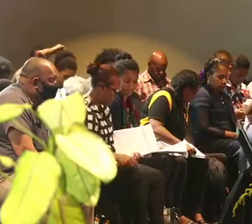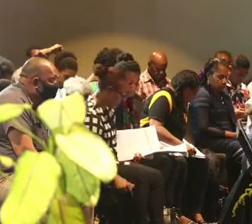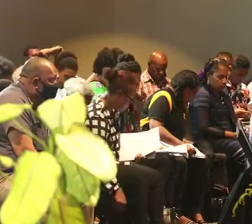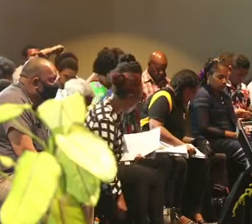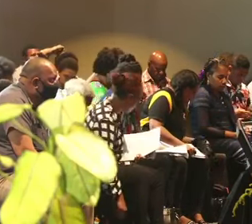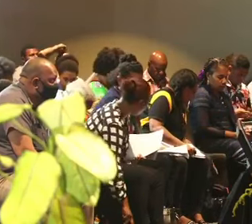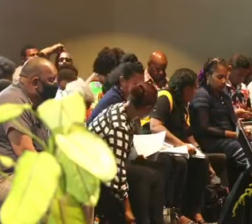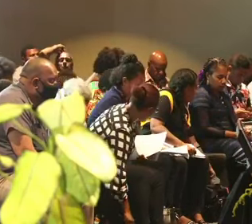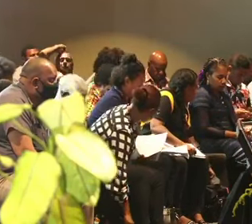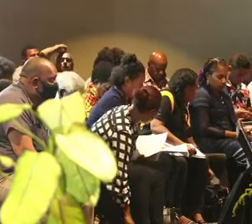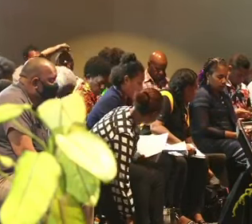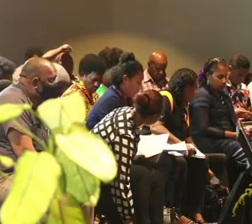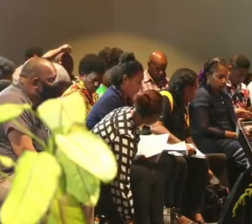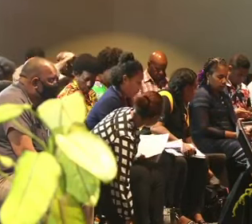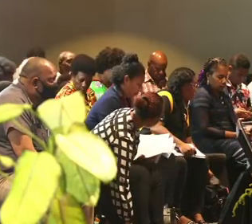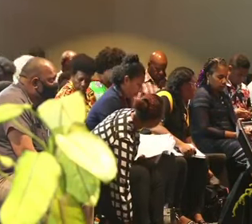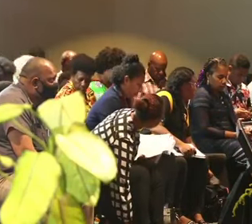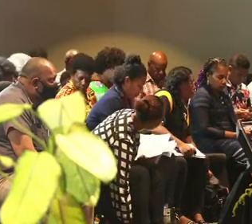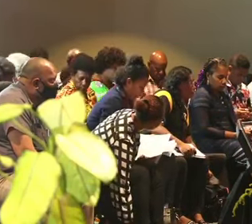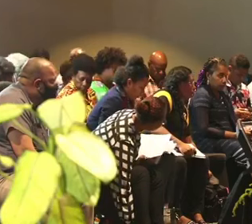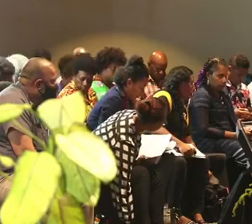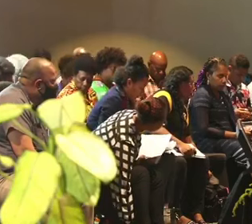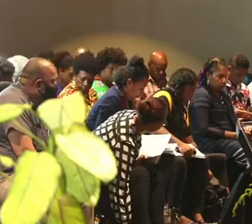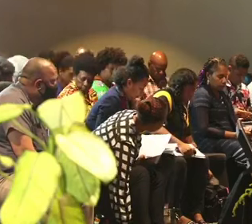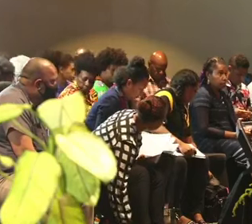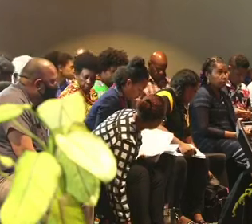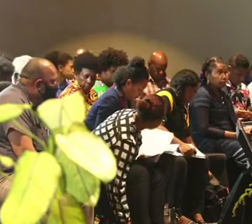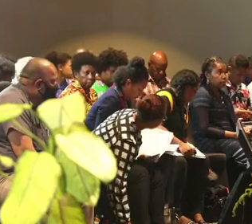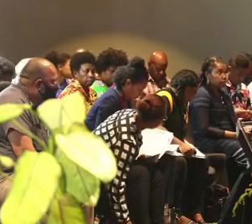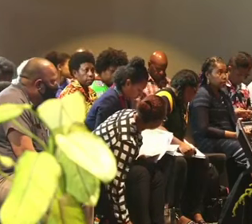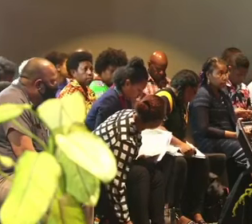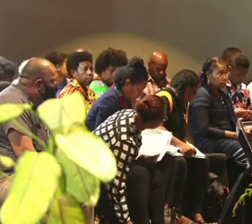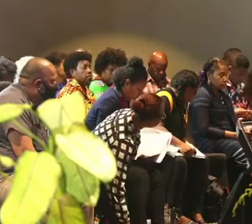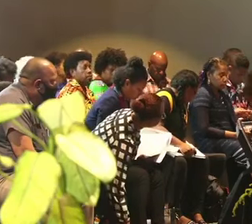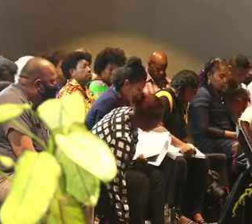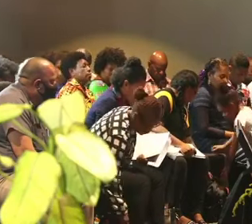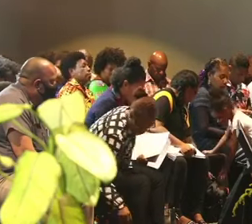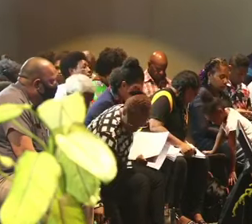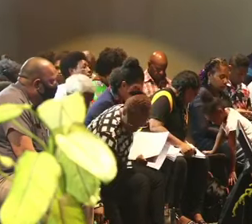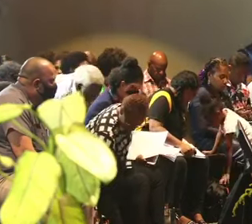So please do take time to complete those forms and give us a feedback.